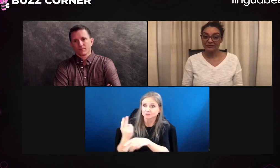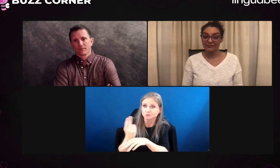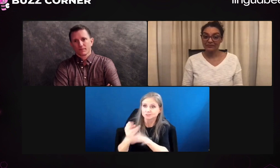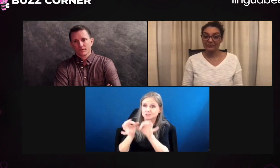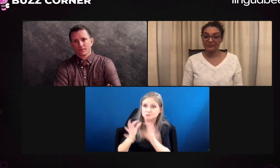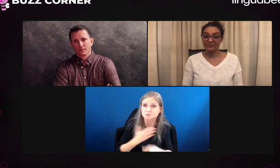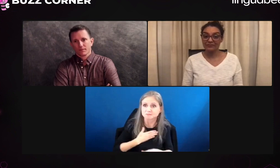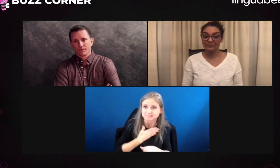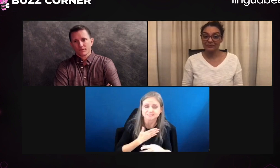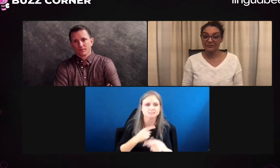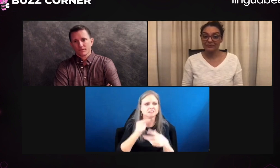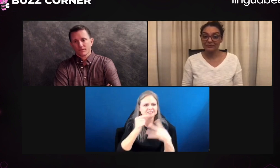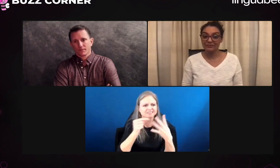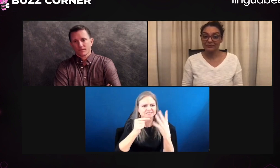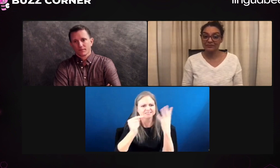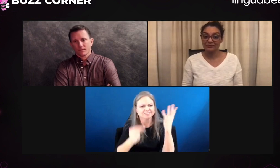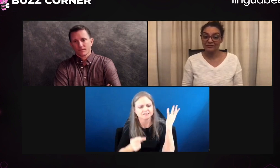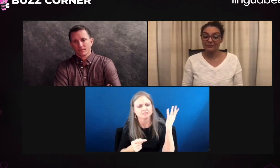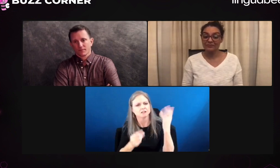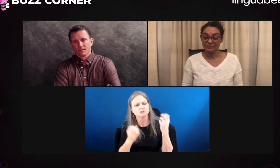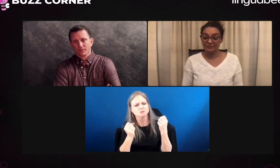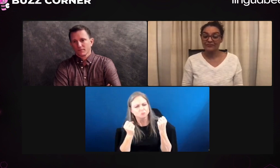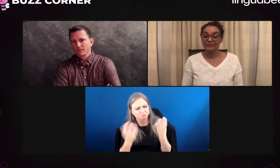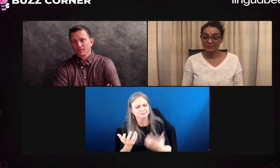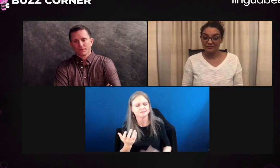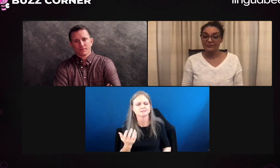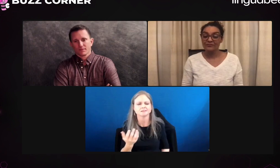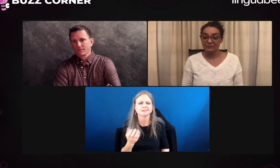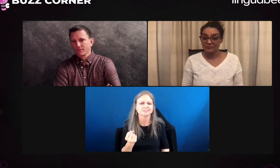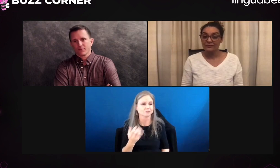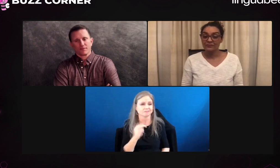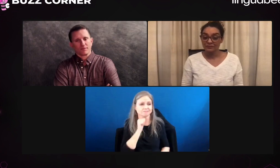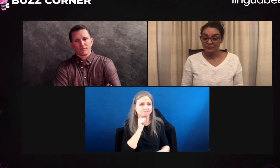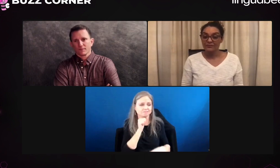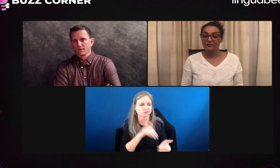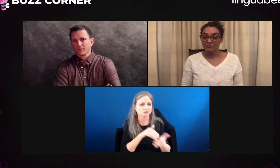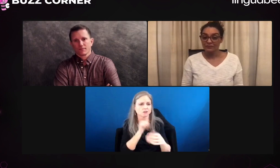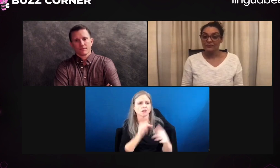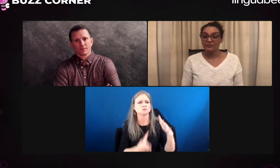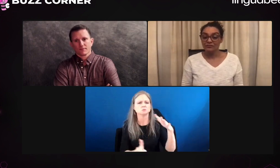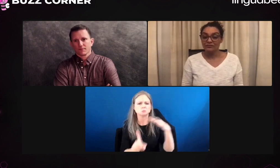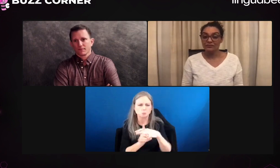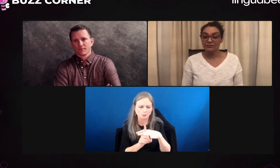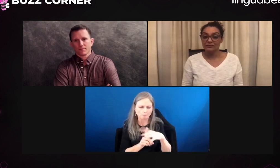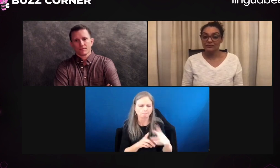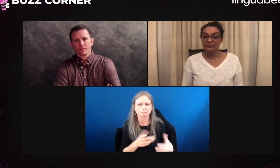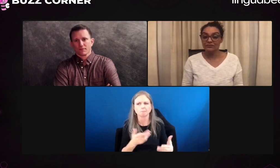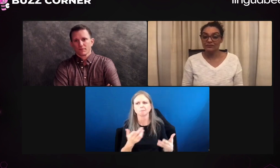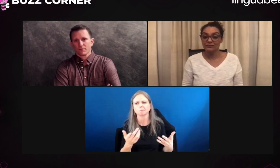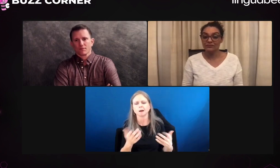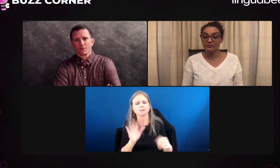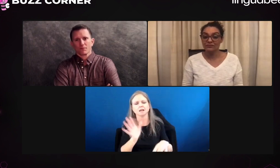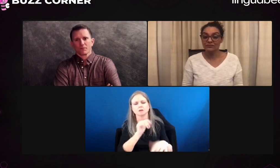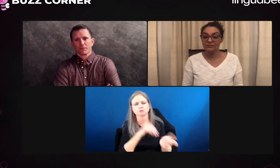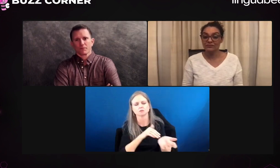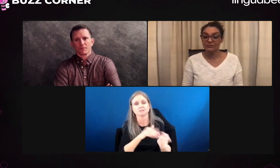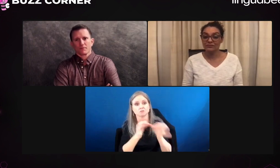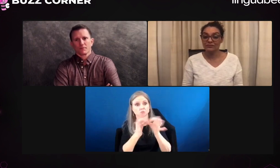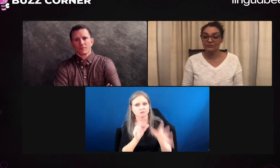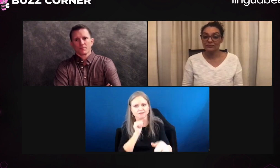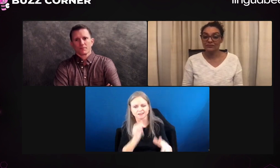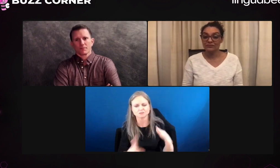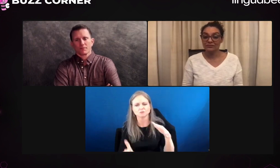coverage, right? And so on top of that, then they have to fight for the provision of interpreting services. And